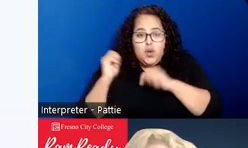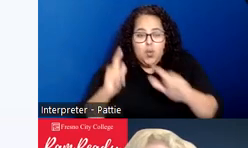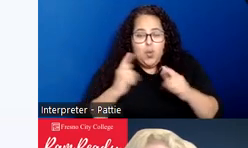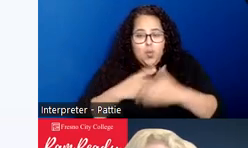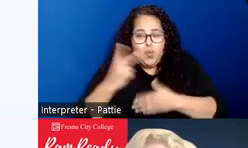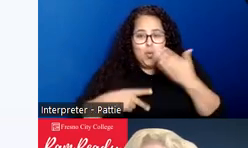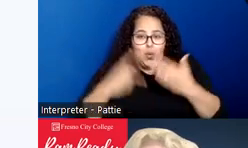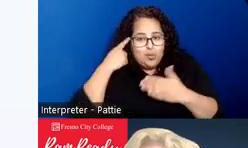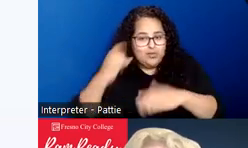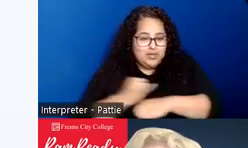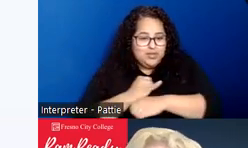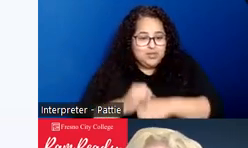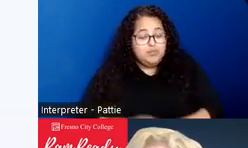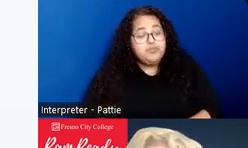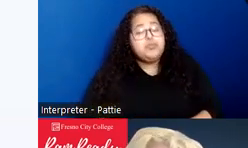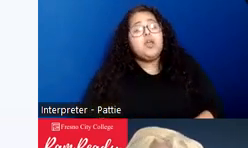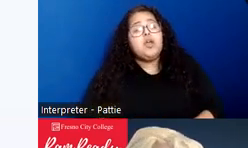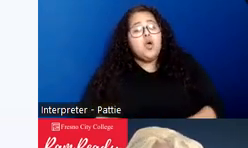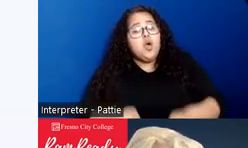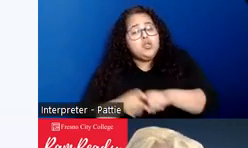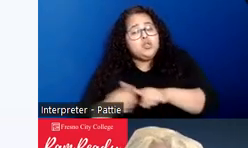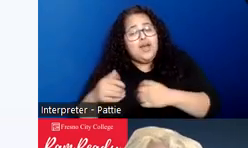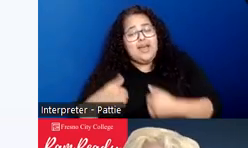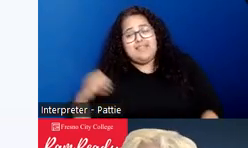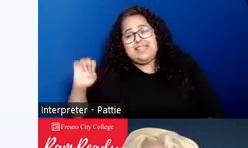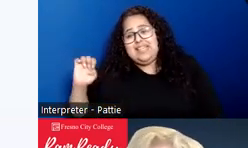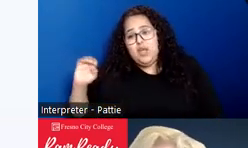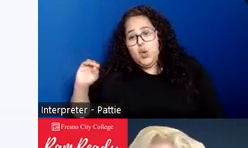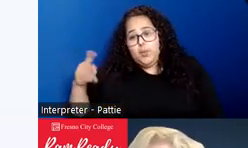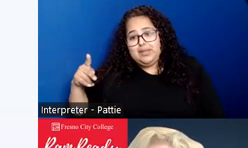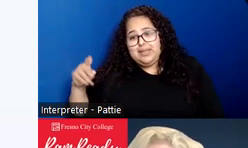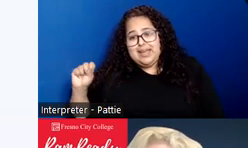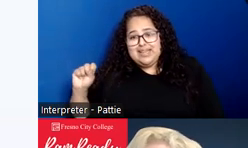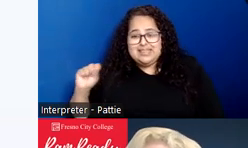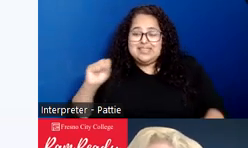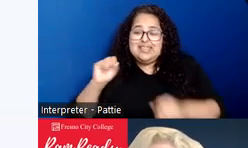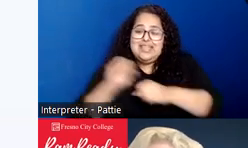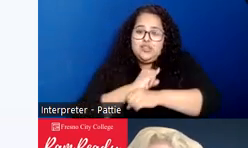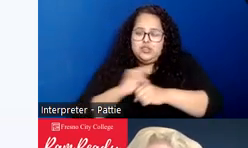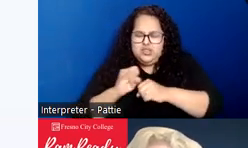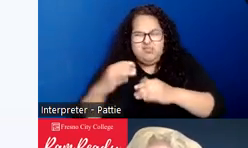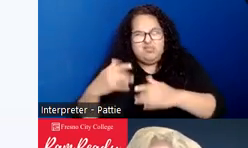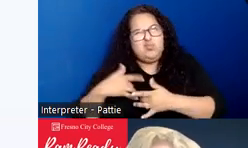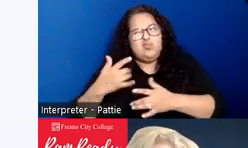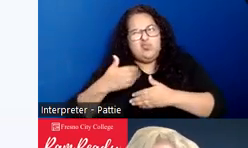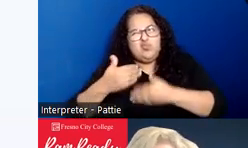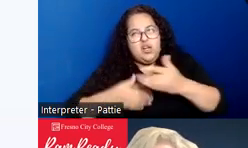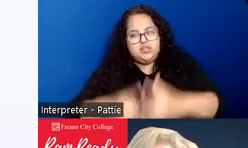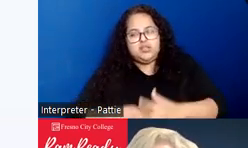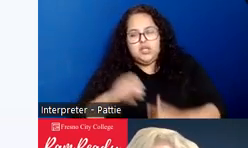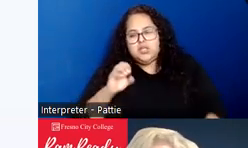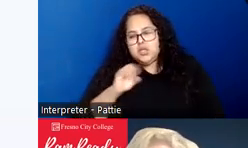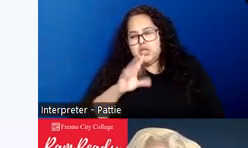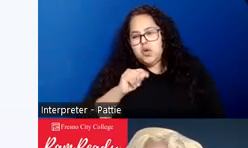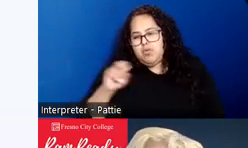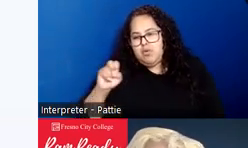have EOP&S internships that the process starts in usually October, November.